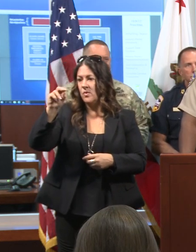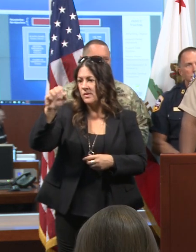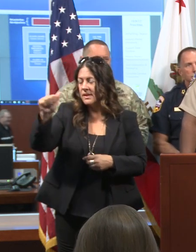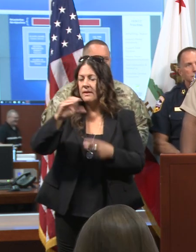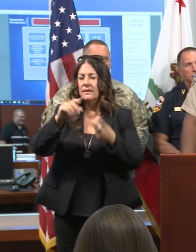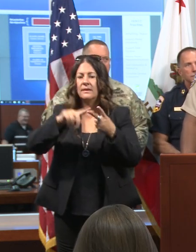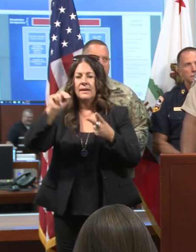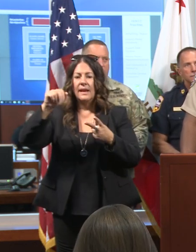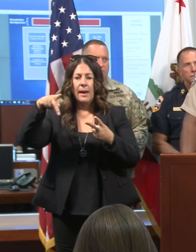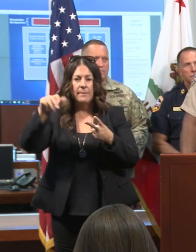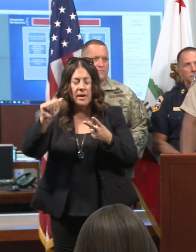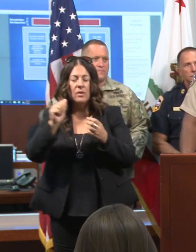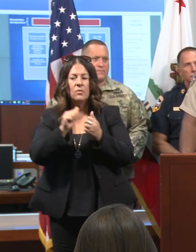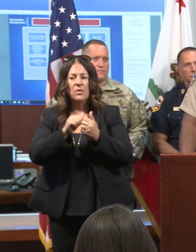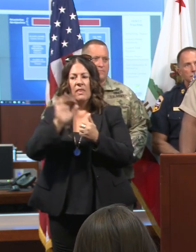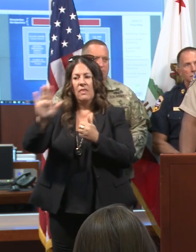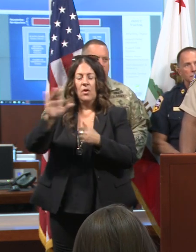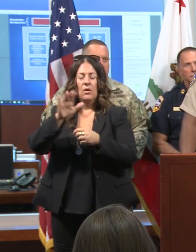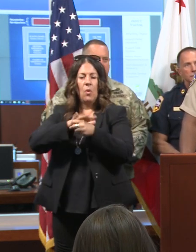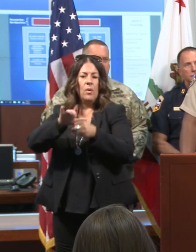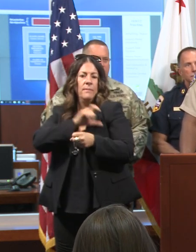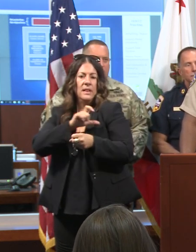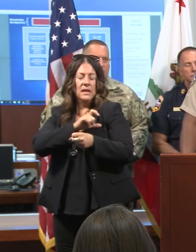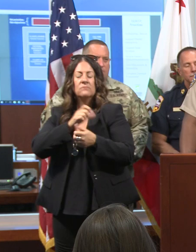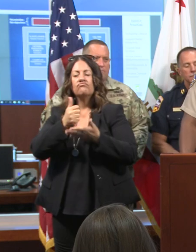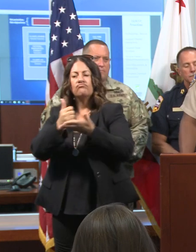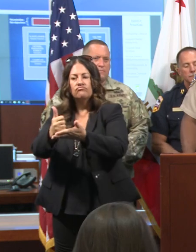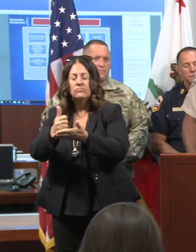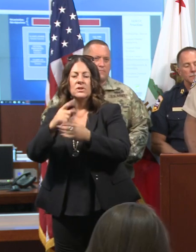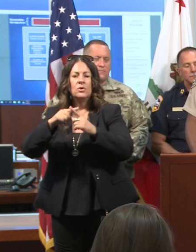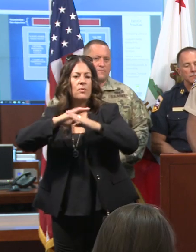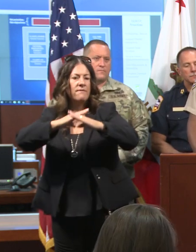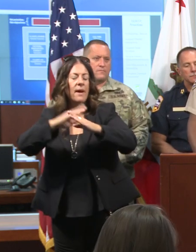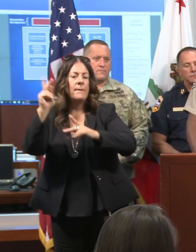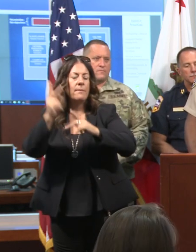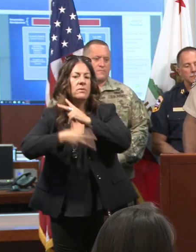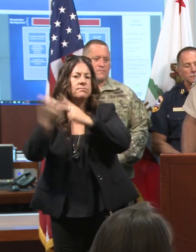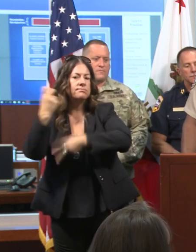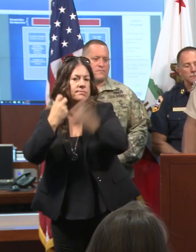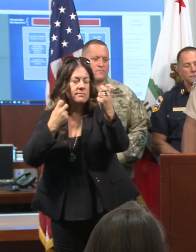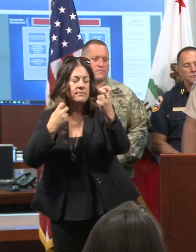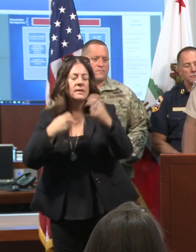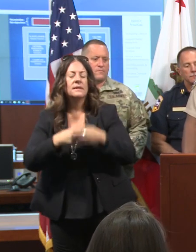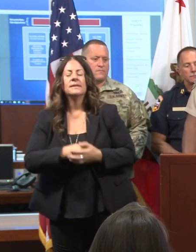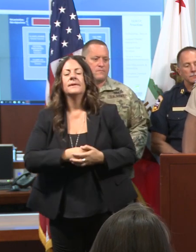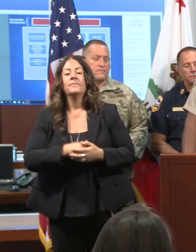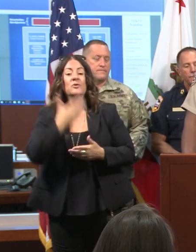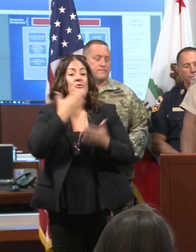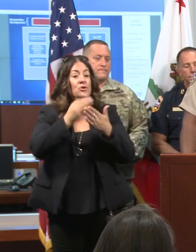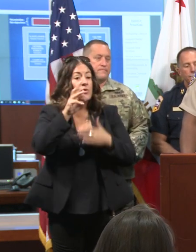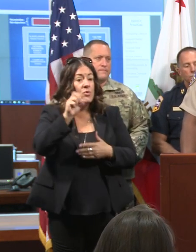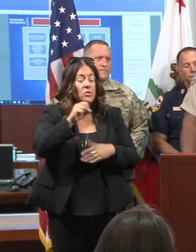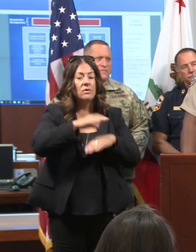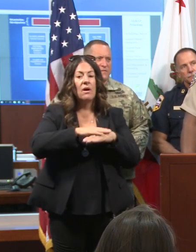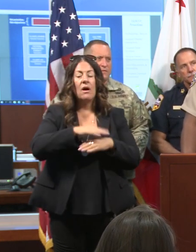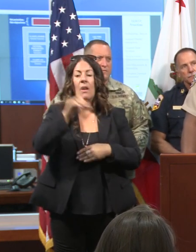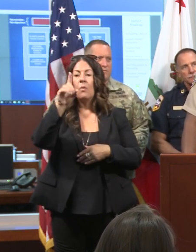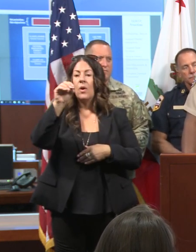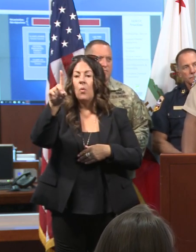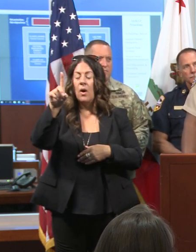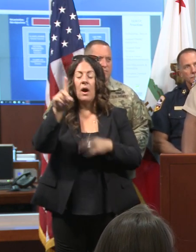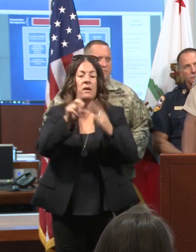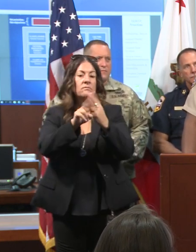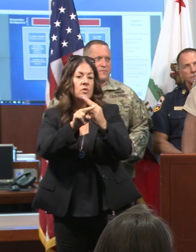with general law enforcement and prevention of looting. And we do have a little good news. We have the 101 through Santa